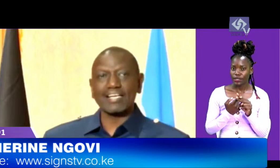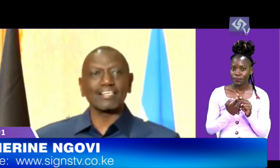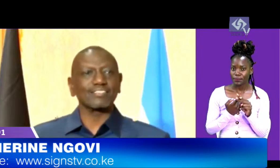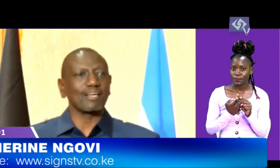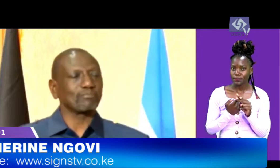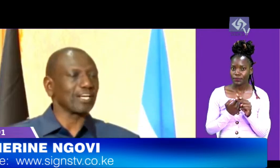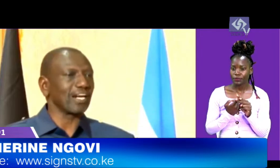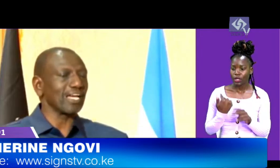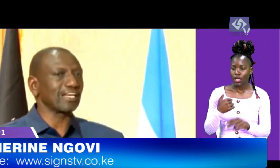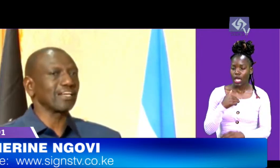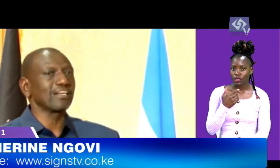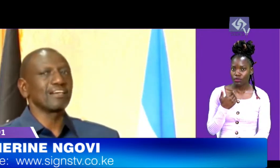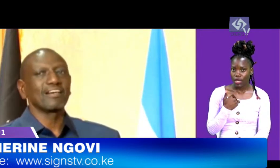we had something like,